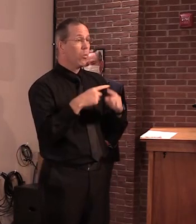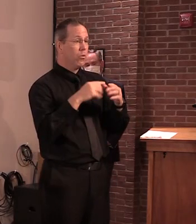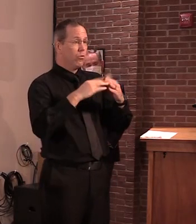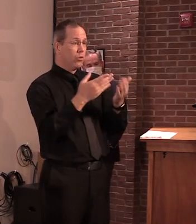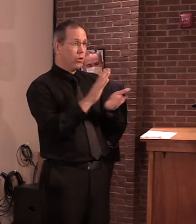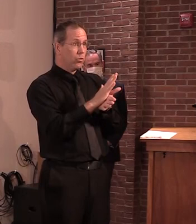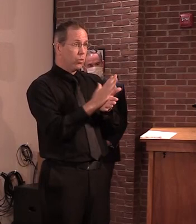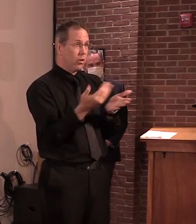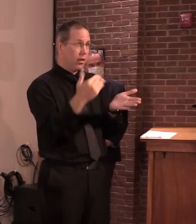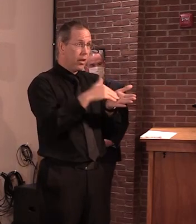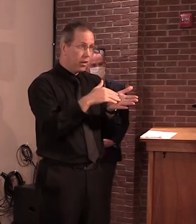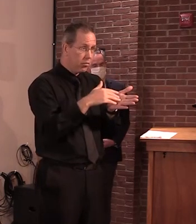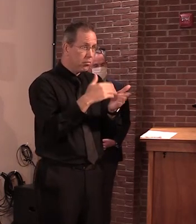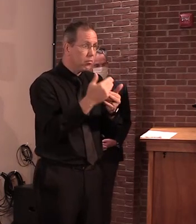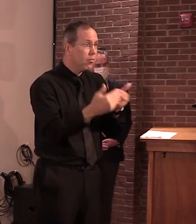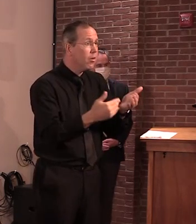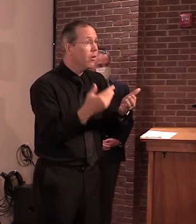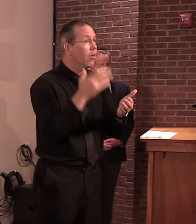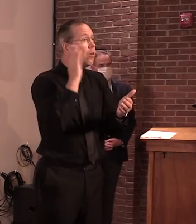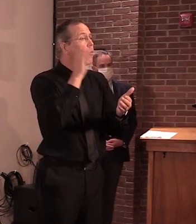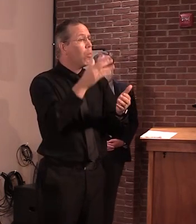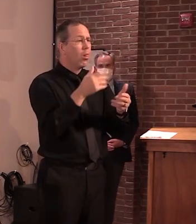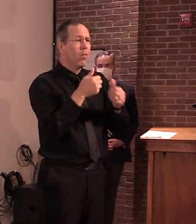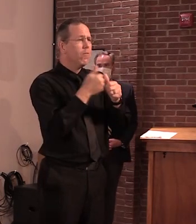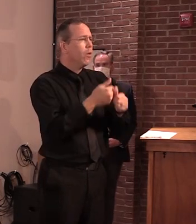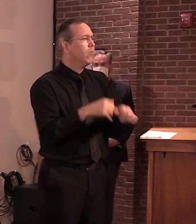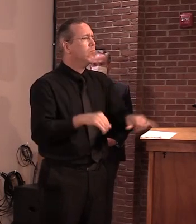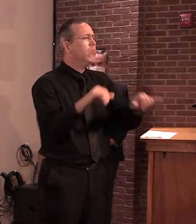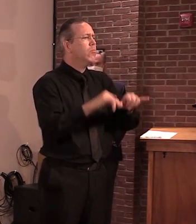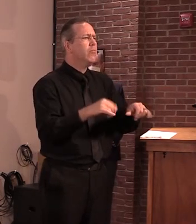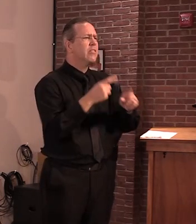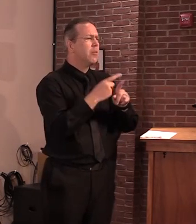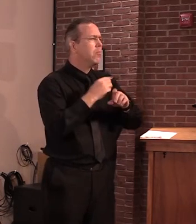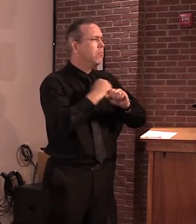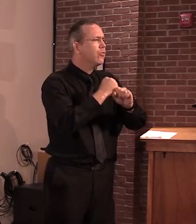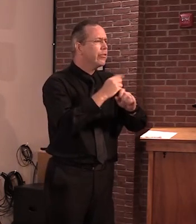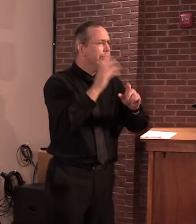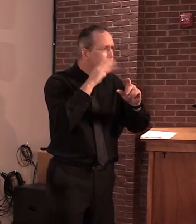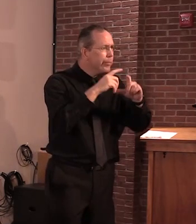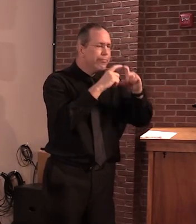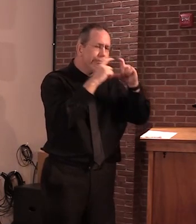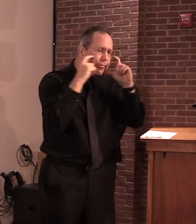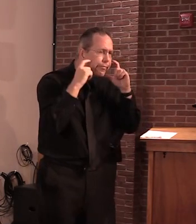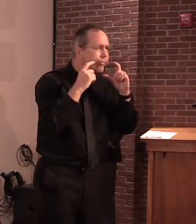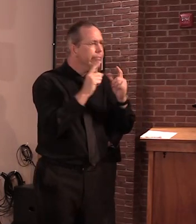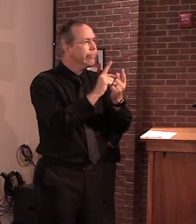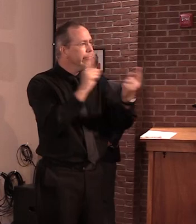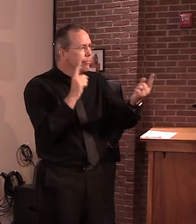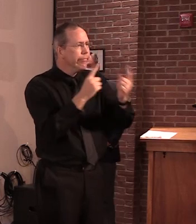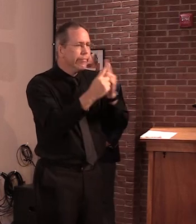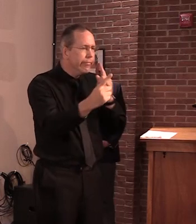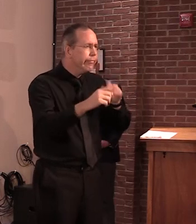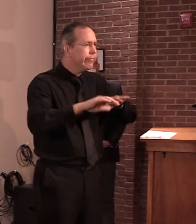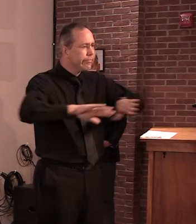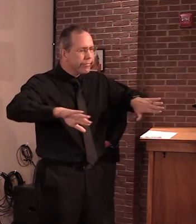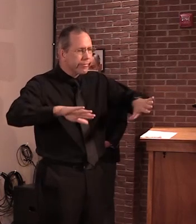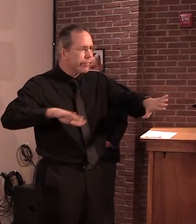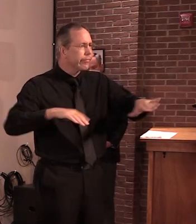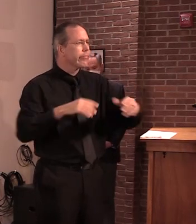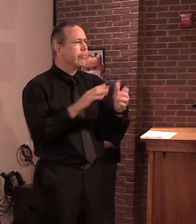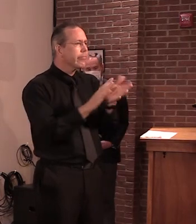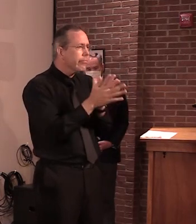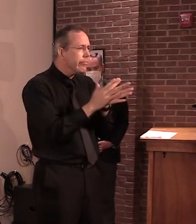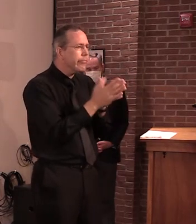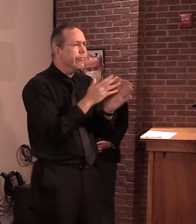of basic protection is needed. Make sure you wear your mask, stay physically separated from